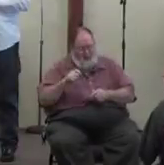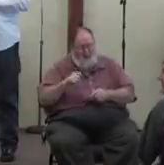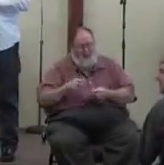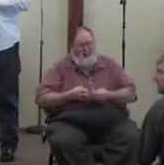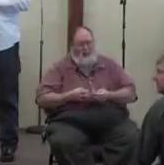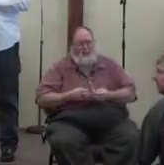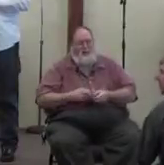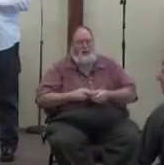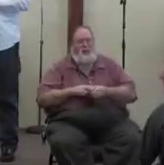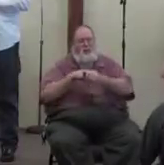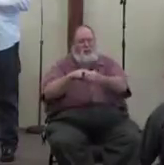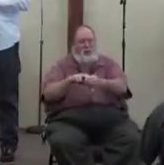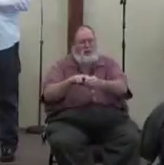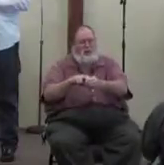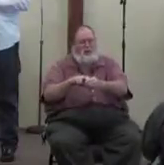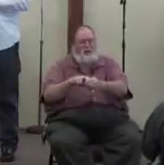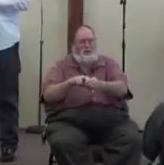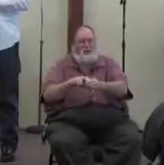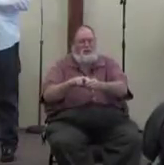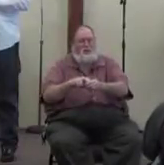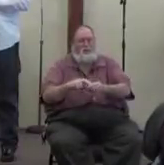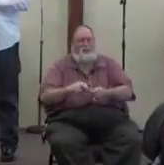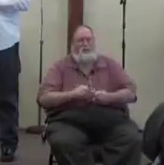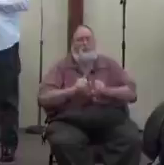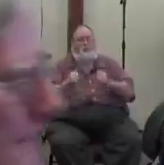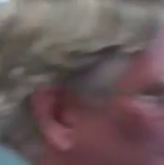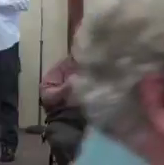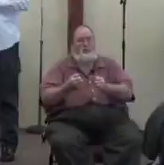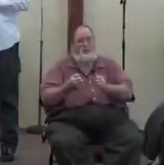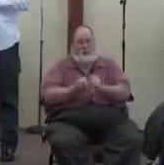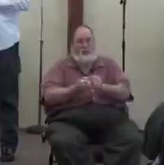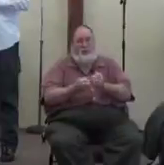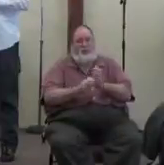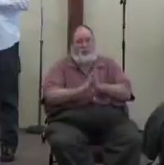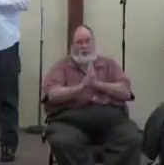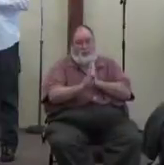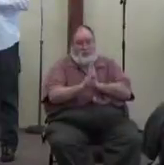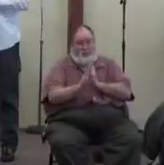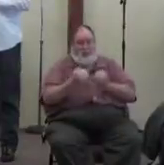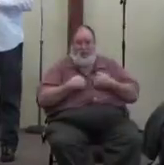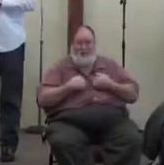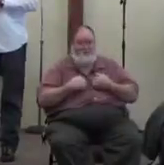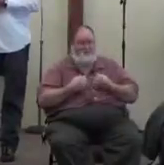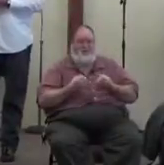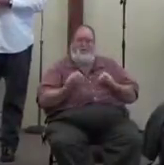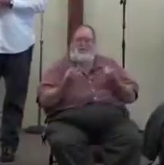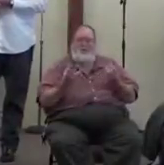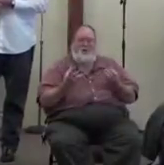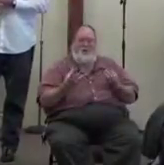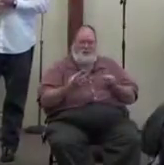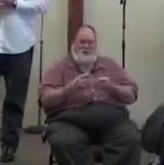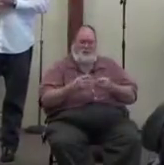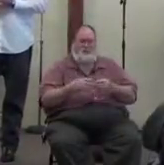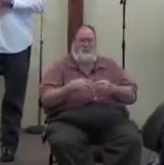ride, we're taking the bus from here. Rex Rolls is going to be driving for us, and we We got plenty of space, sign-ups in the back, permission slips